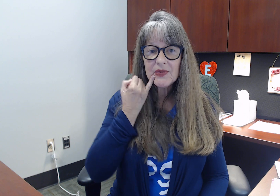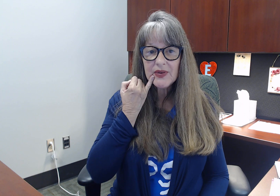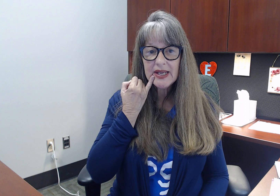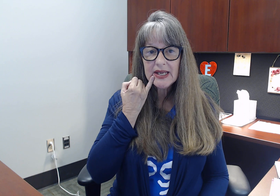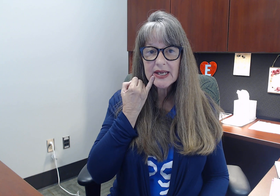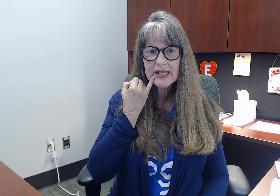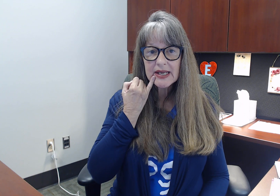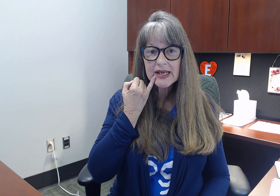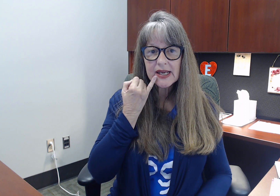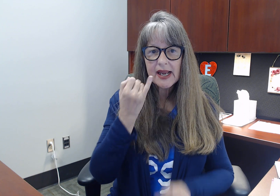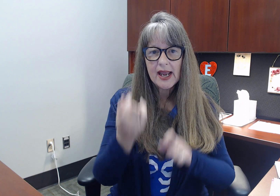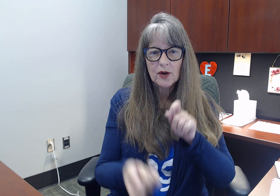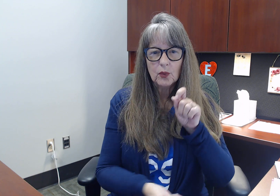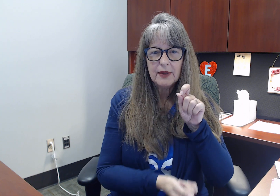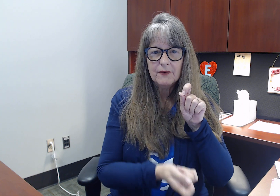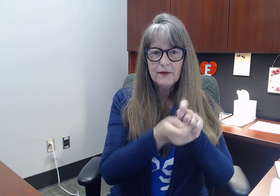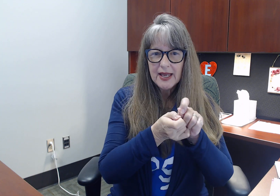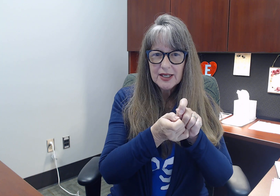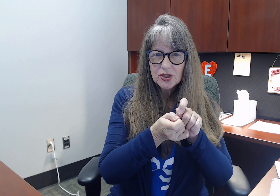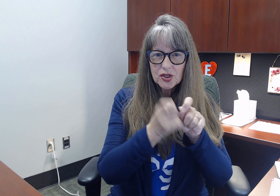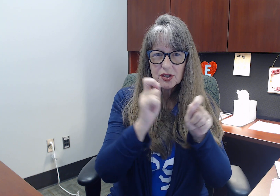Envy and revenge.